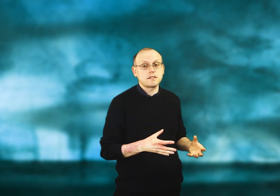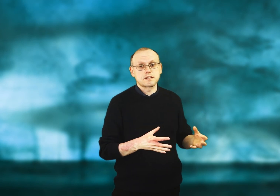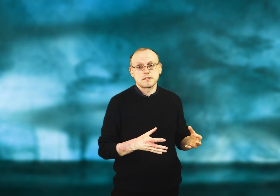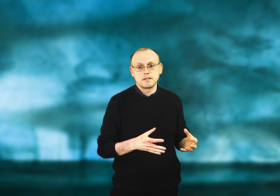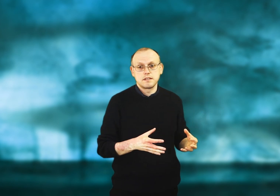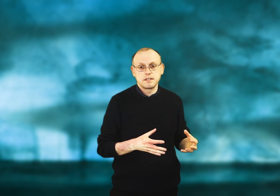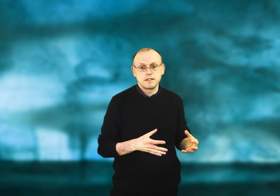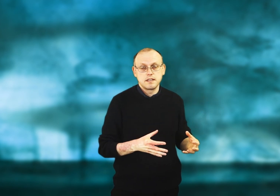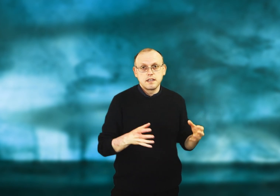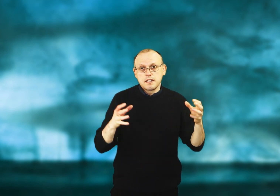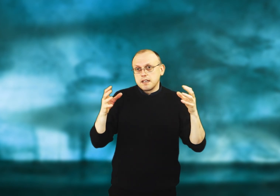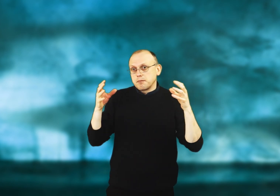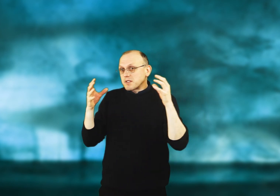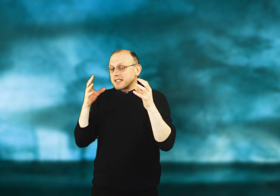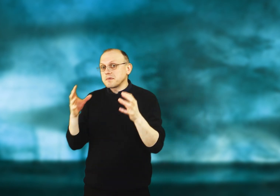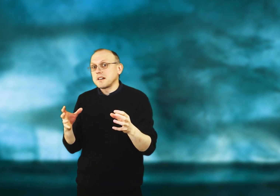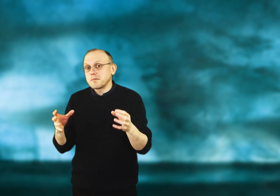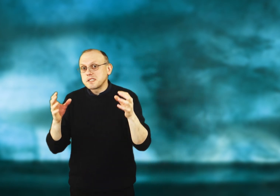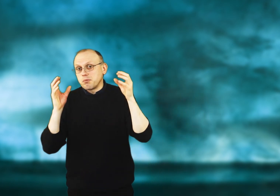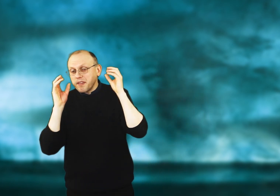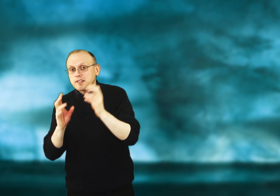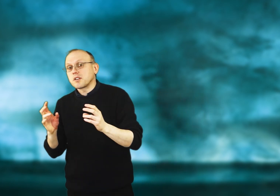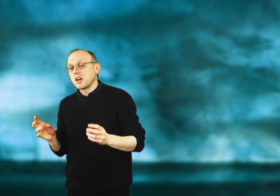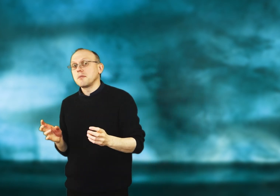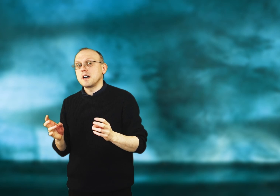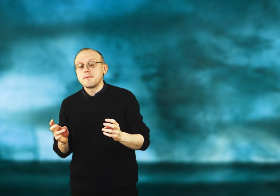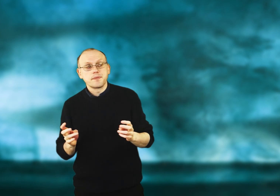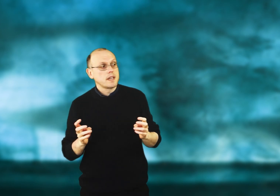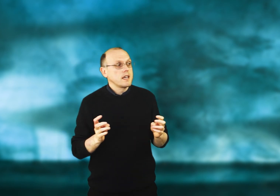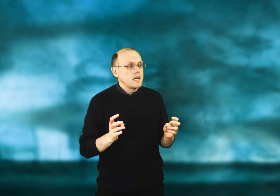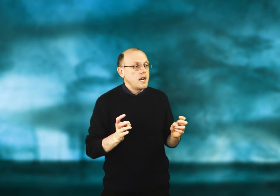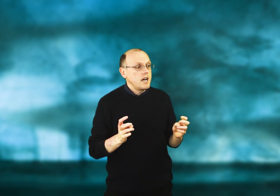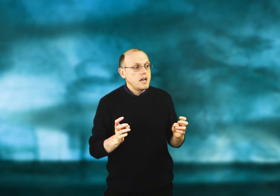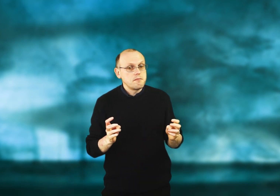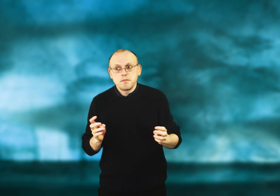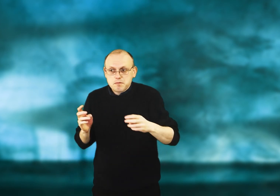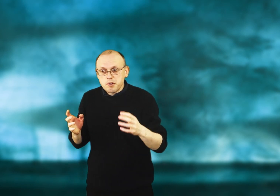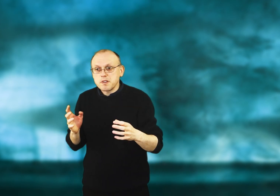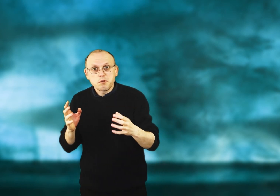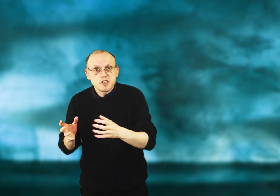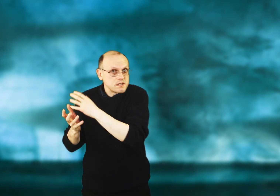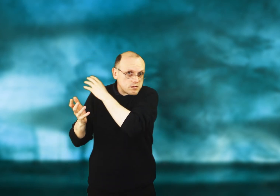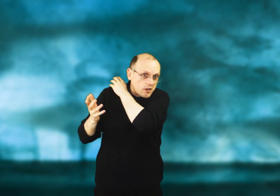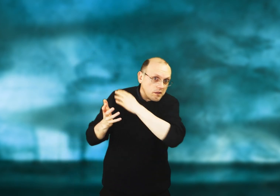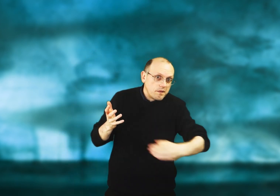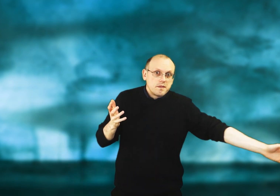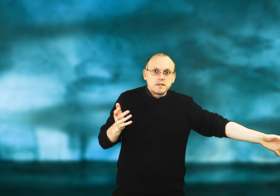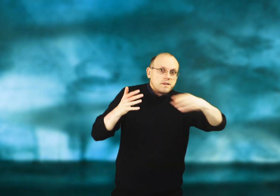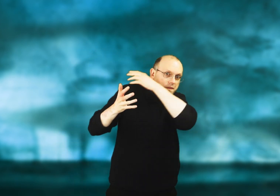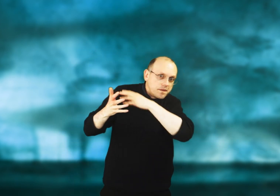sentence. Because sometimes, without a comma, the reader will just,